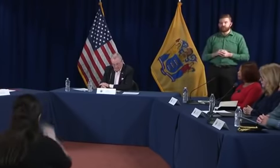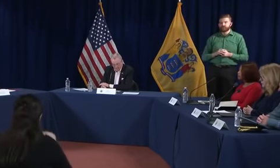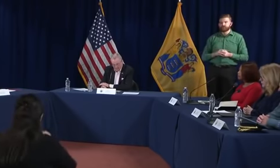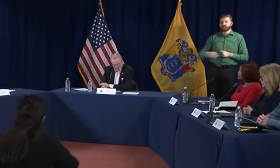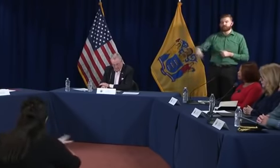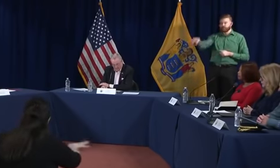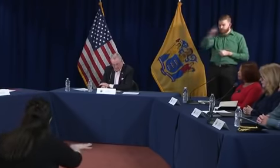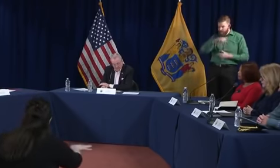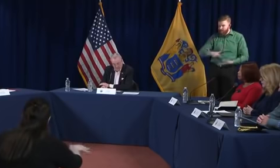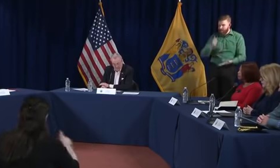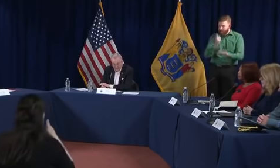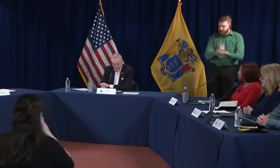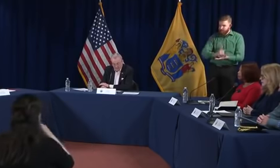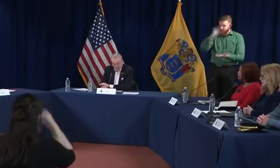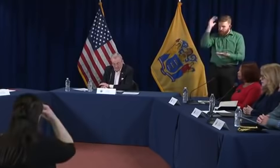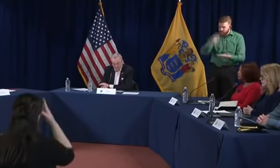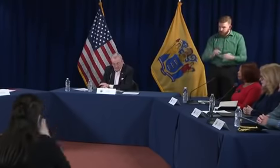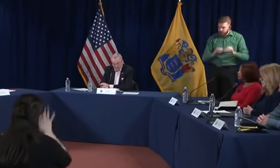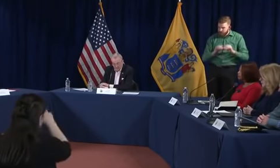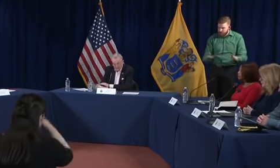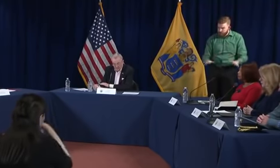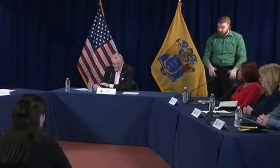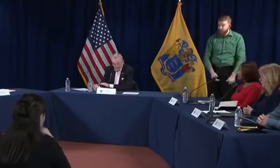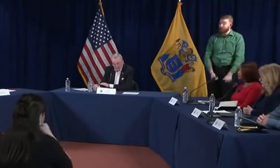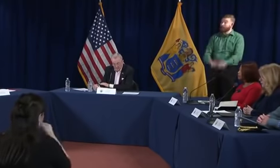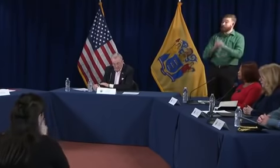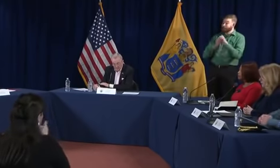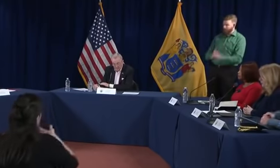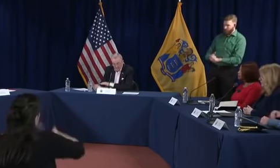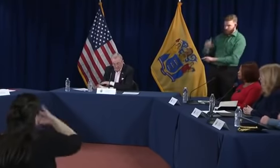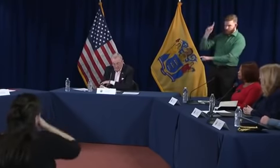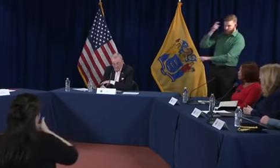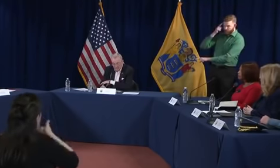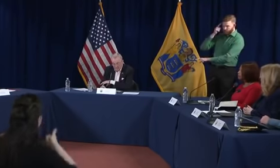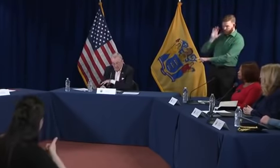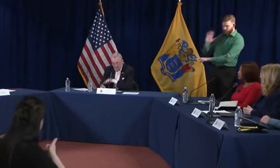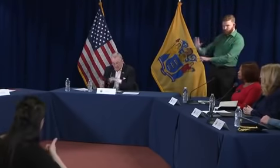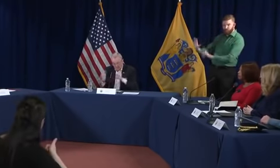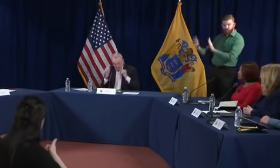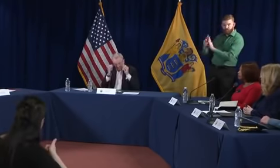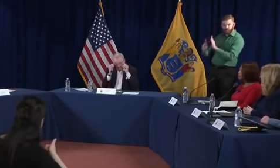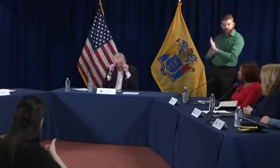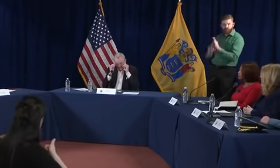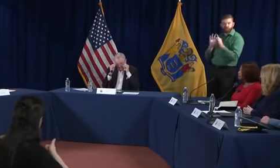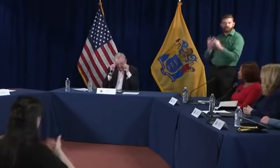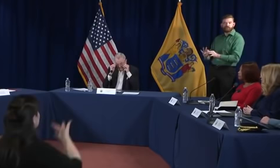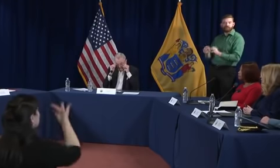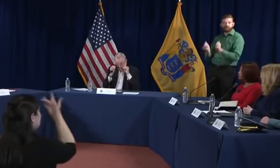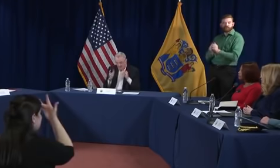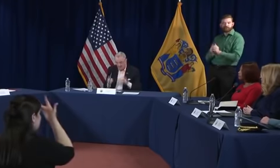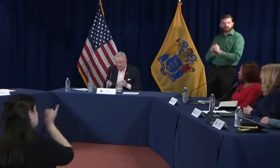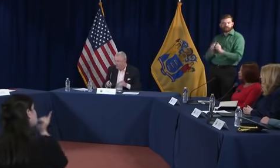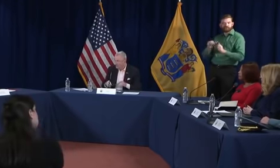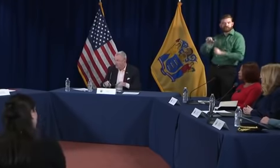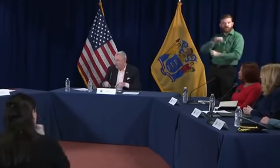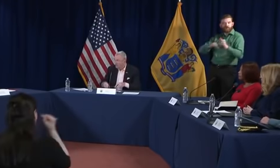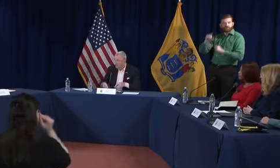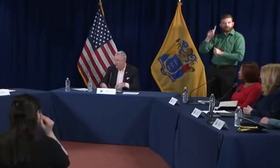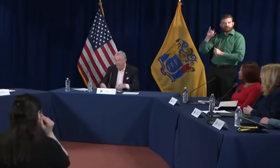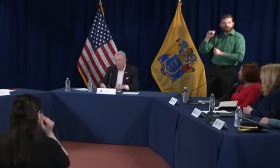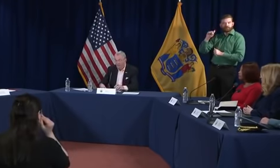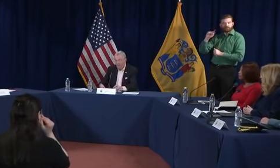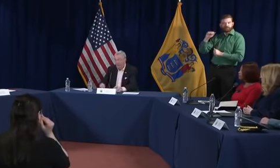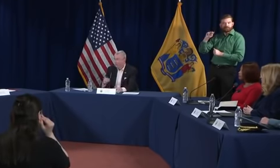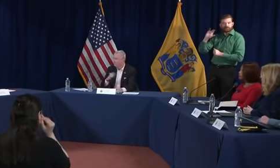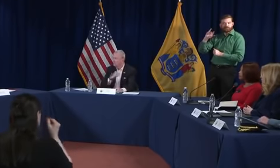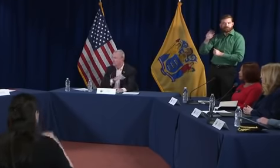distancing measures. Please stay at home when you're sick. And practice respiratory etiquette. Wash